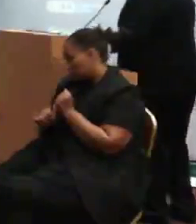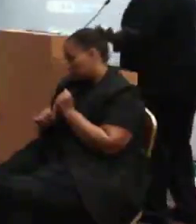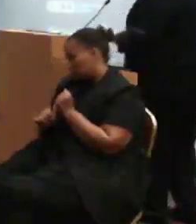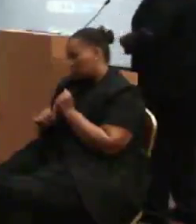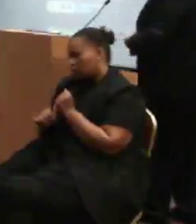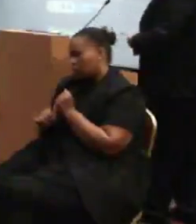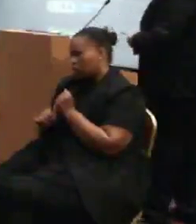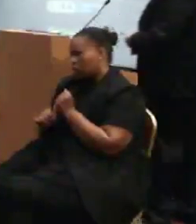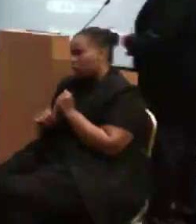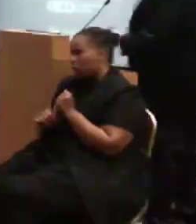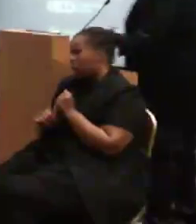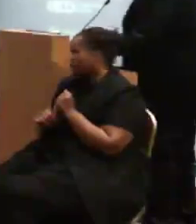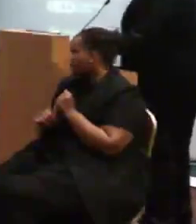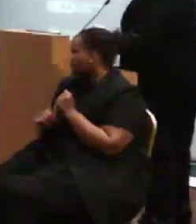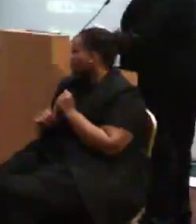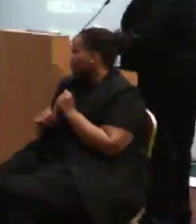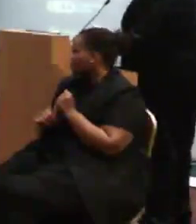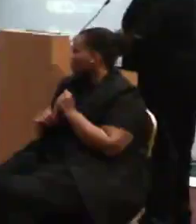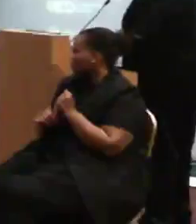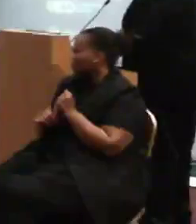that you provide. I appreciate it.